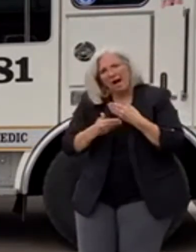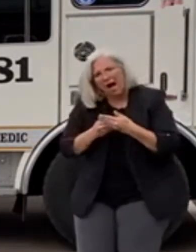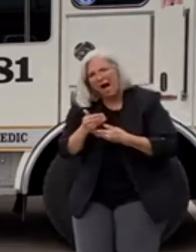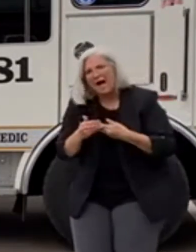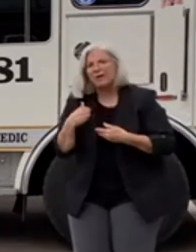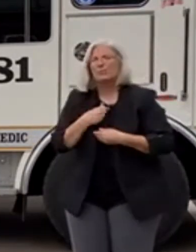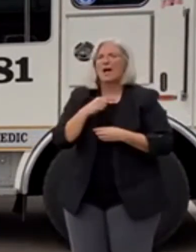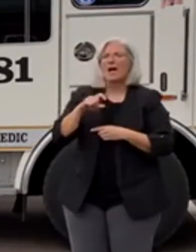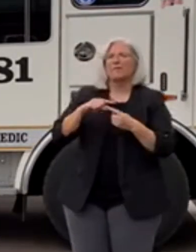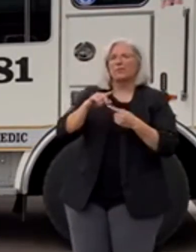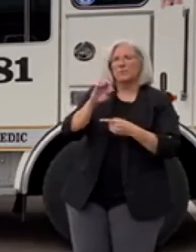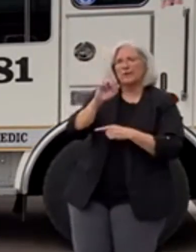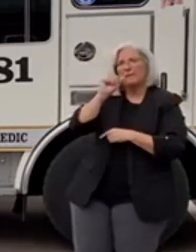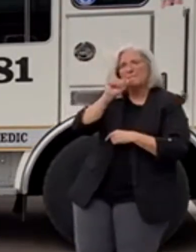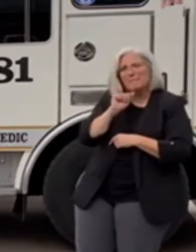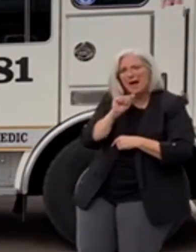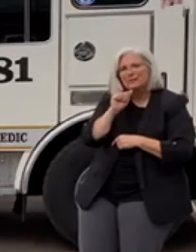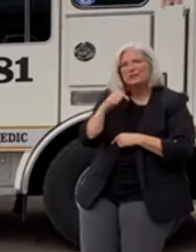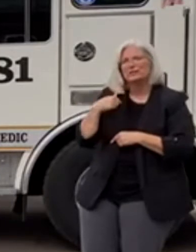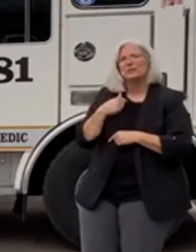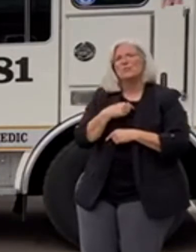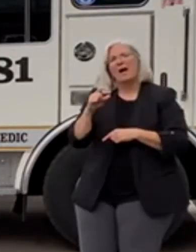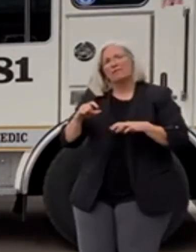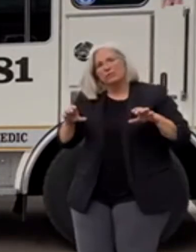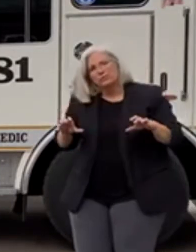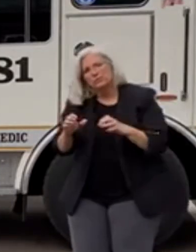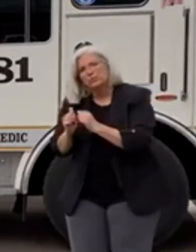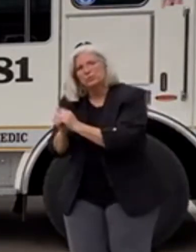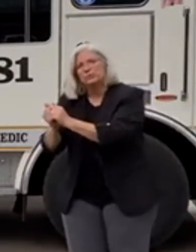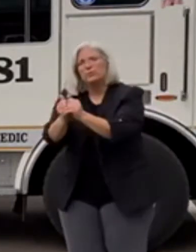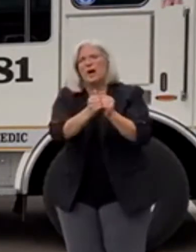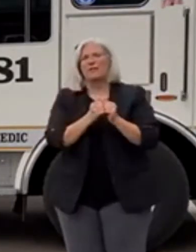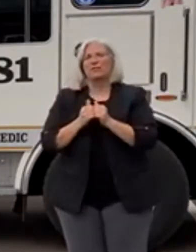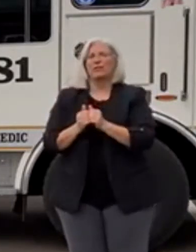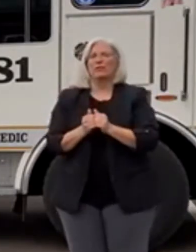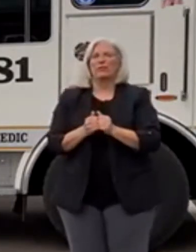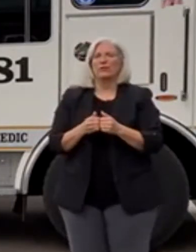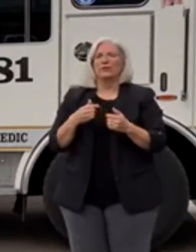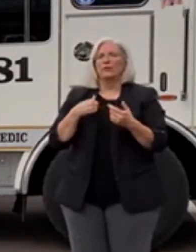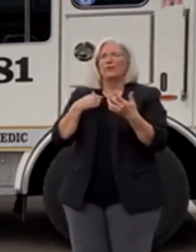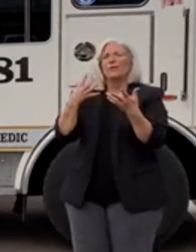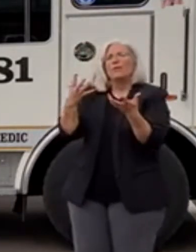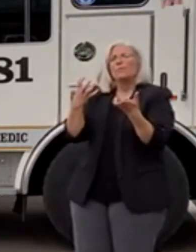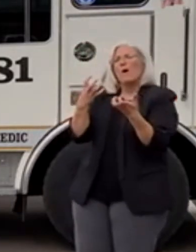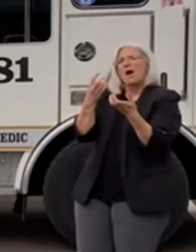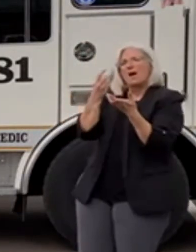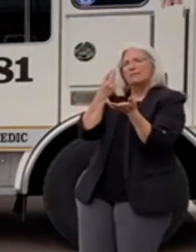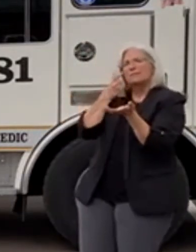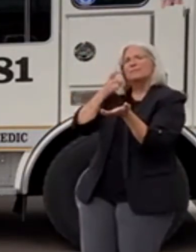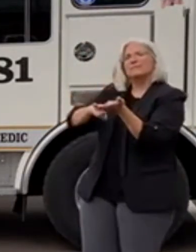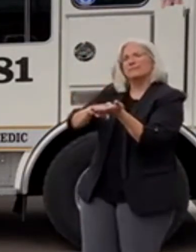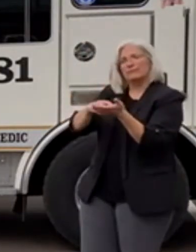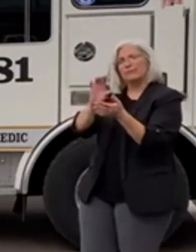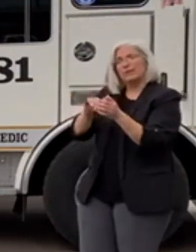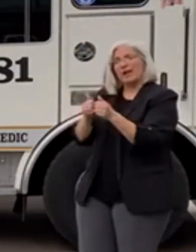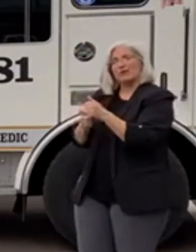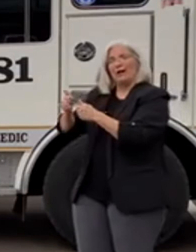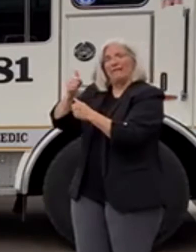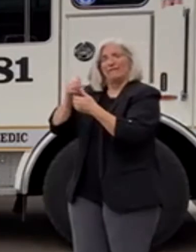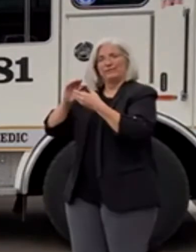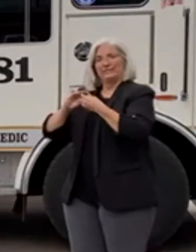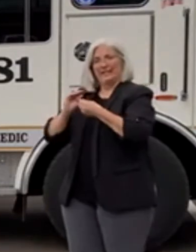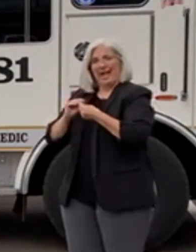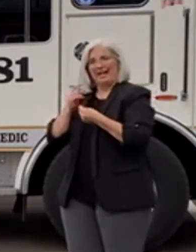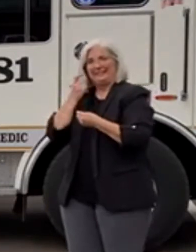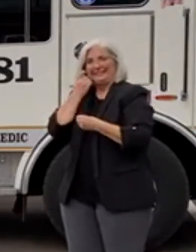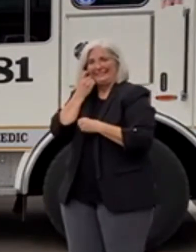do this together. The last thing I want to say is that I just want to acknowledge something that Chief Bowden said that I think is really, really